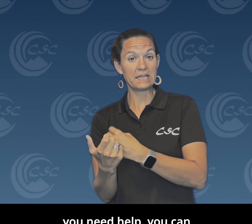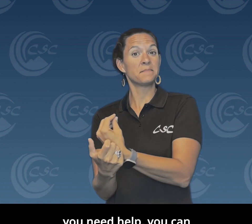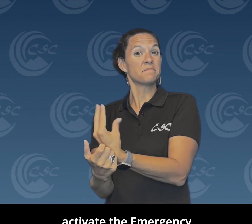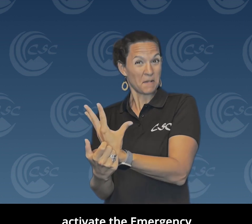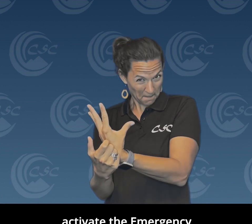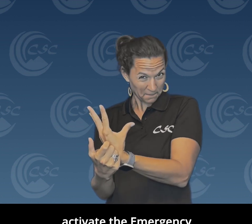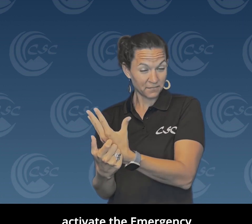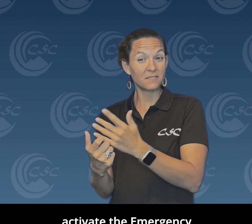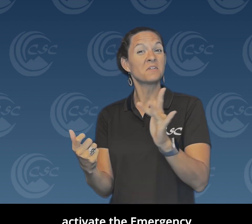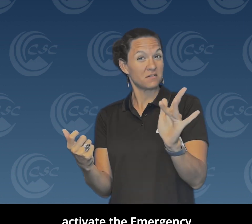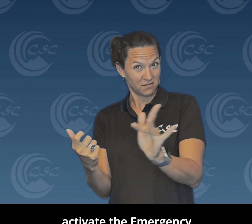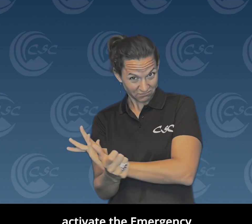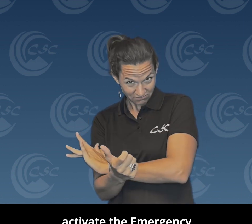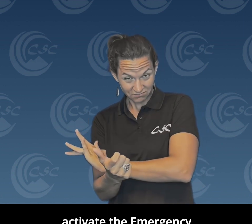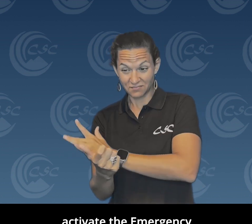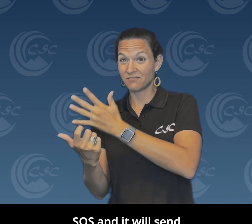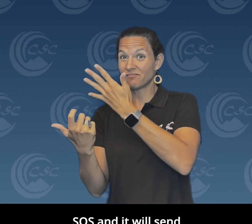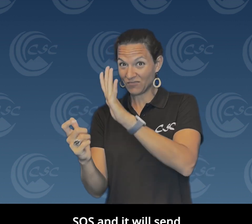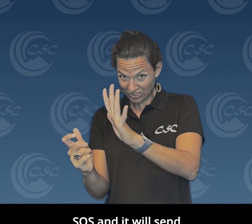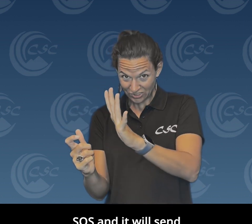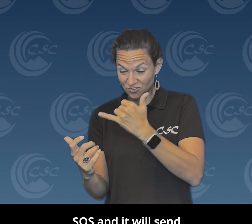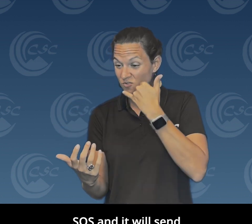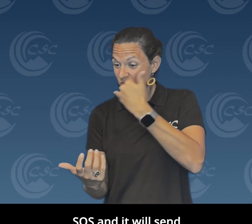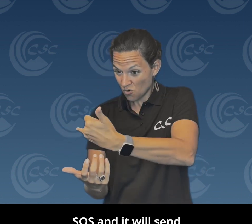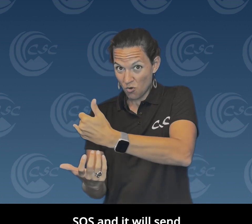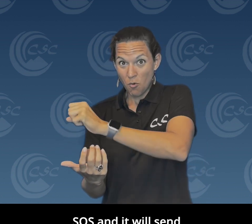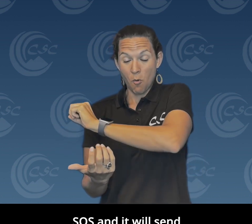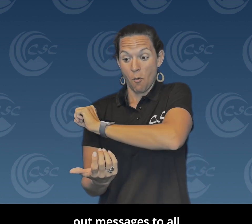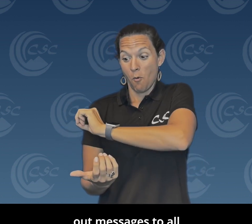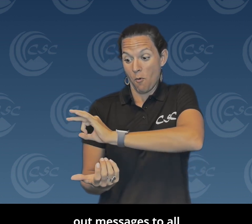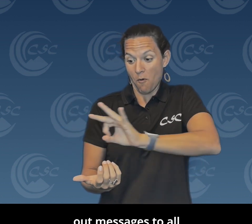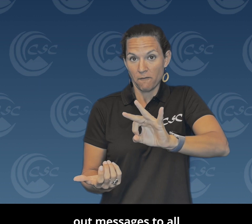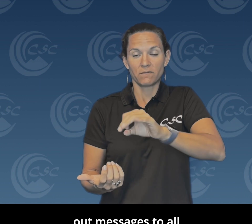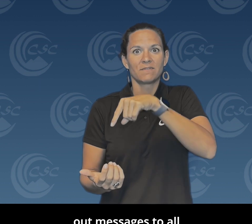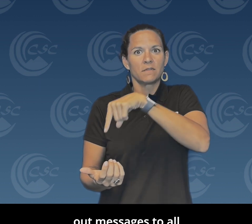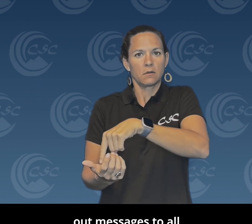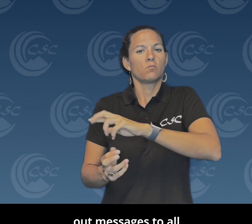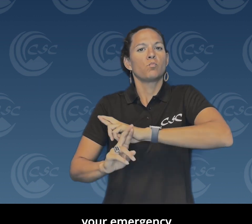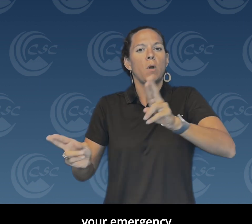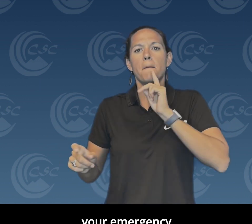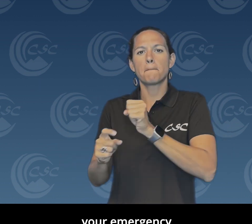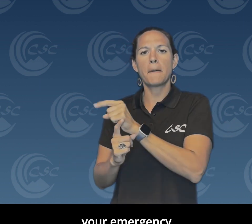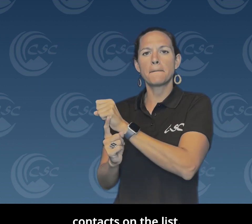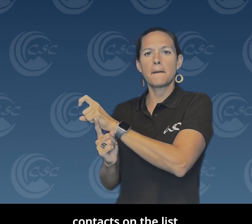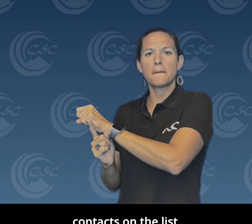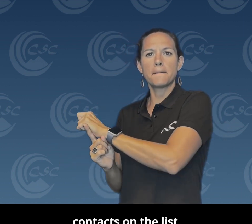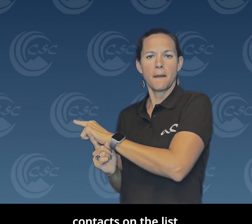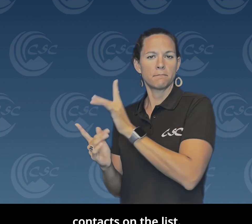can activate the emergency SOS and it will send out messages to all your emergency contacts